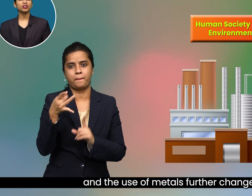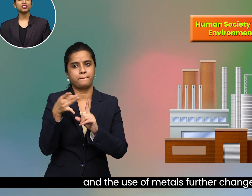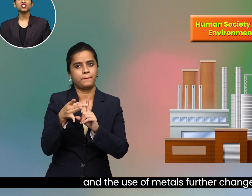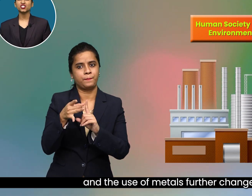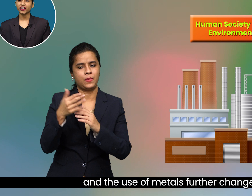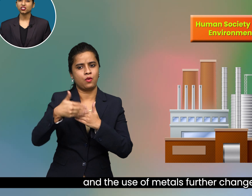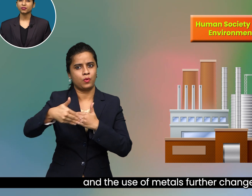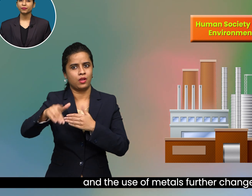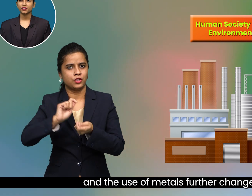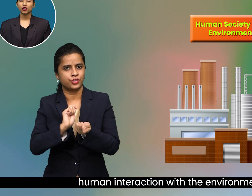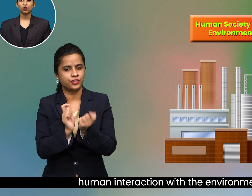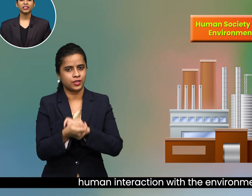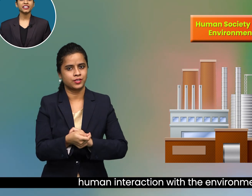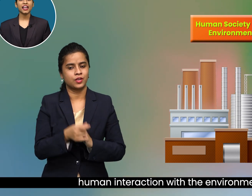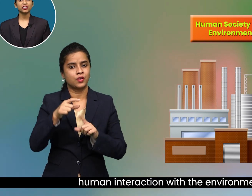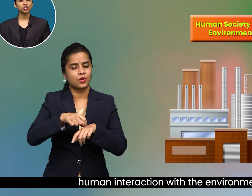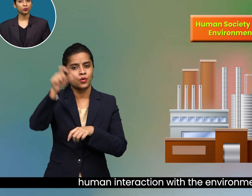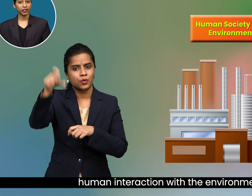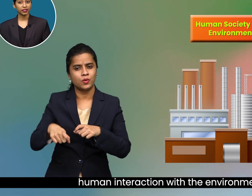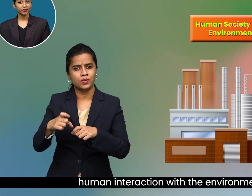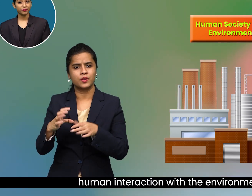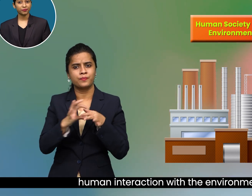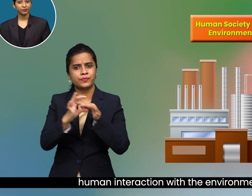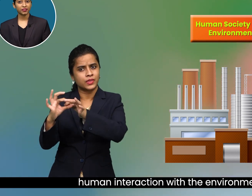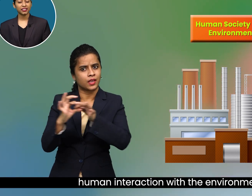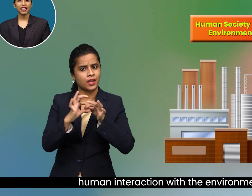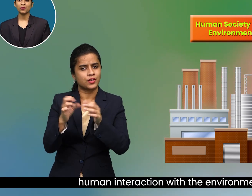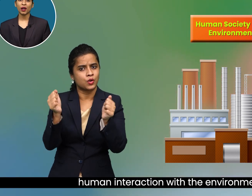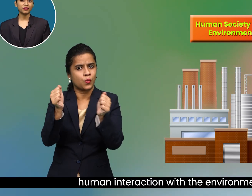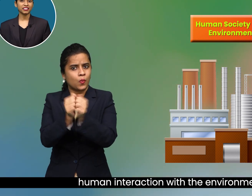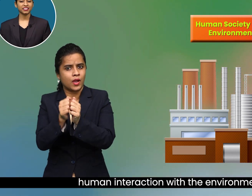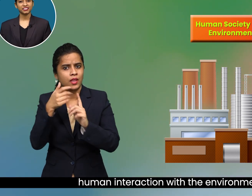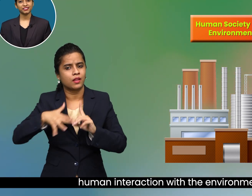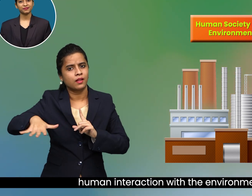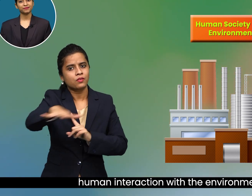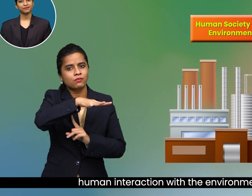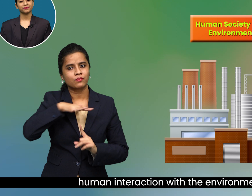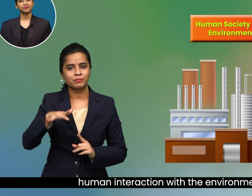metals further changed human interaction with the environment.